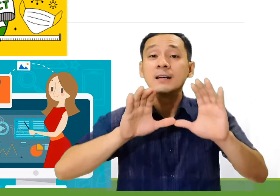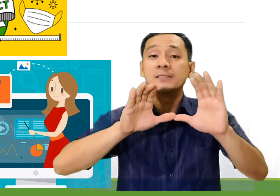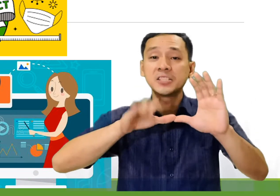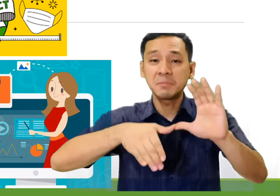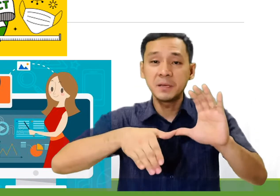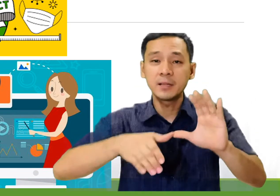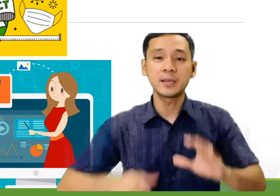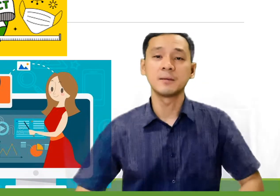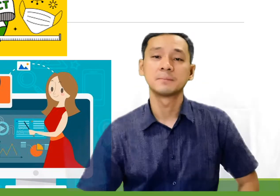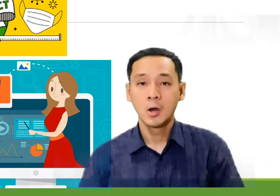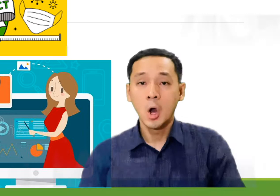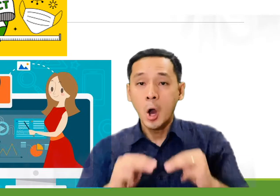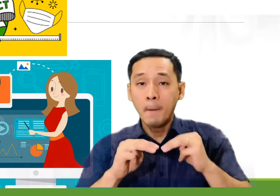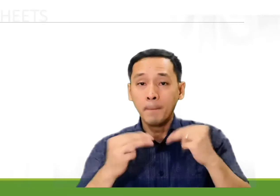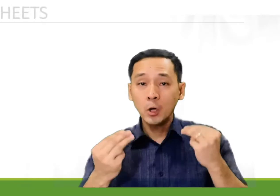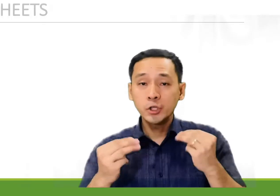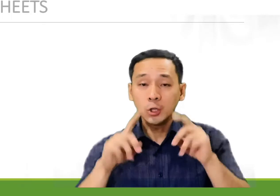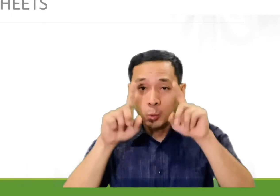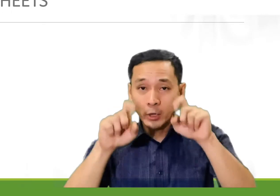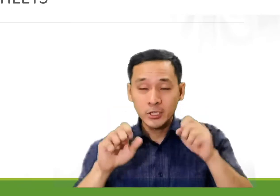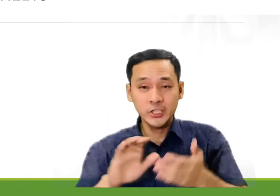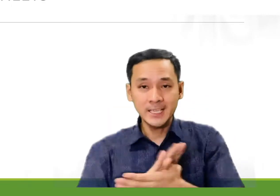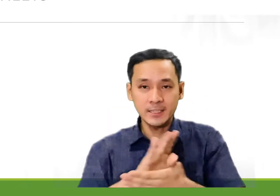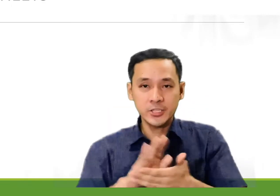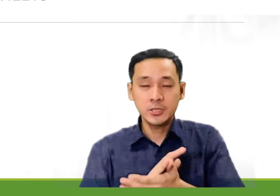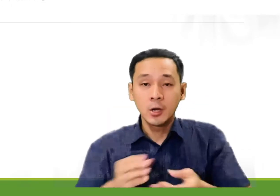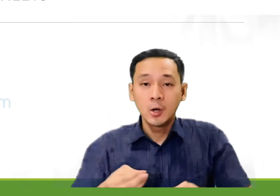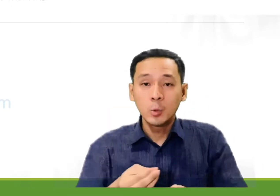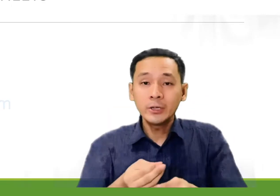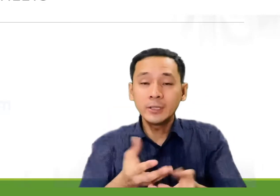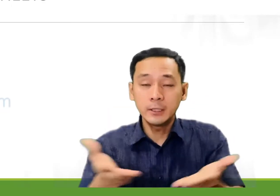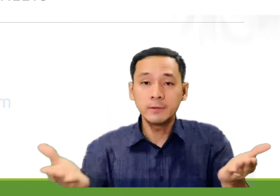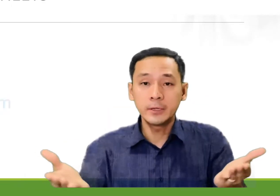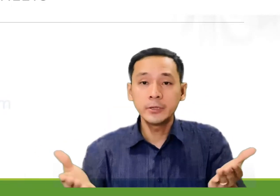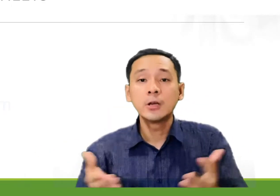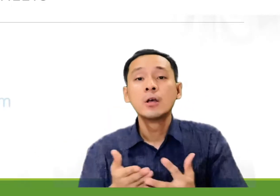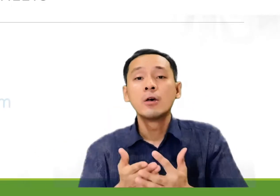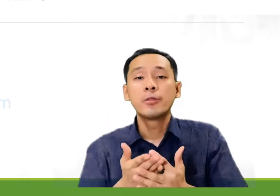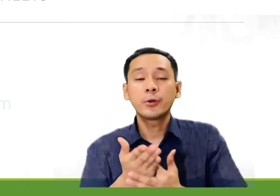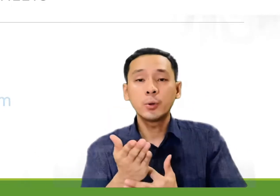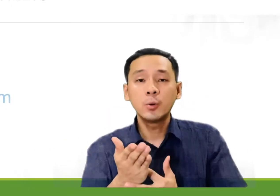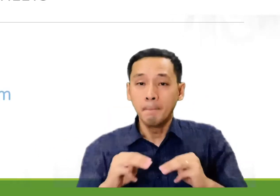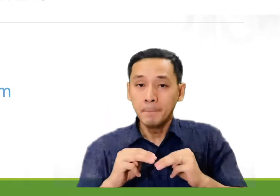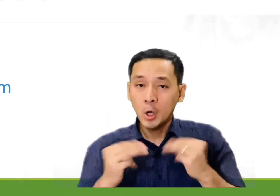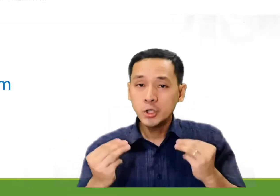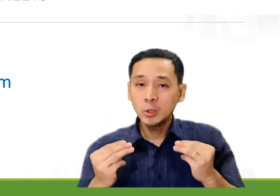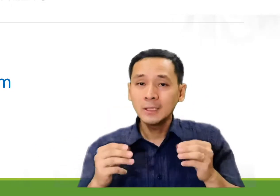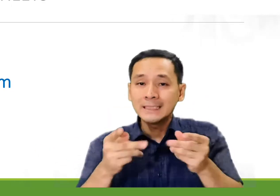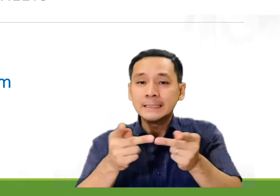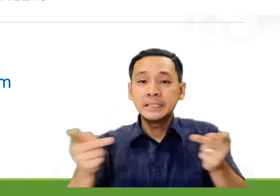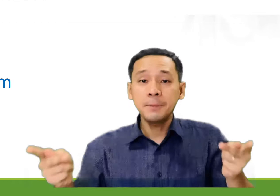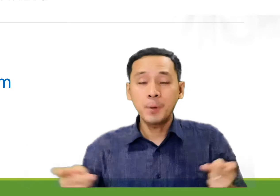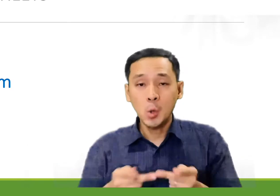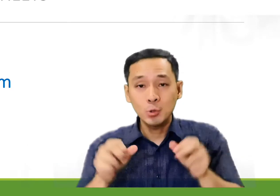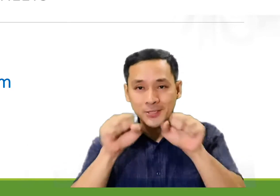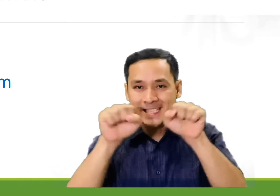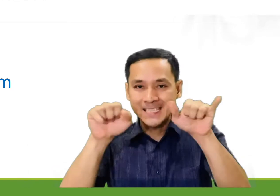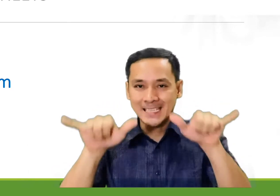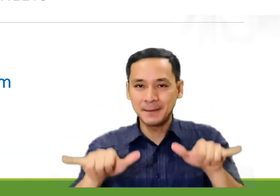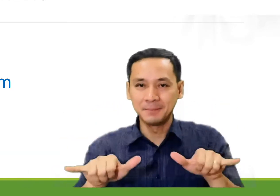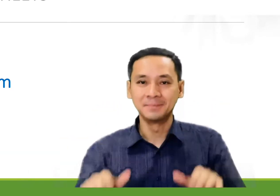their disability. Module worksheets were delivered through Module